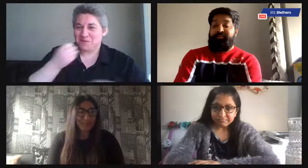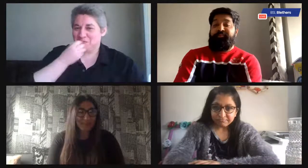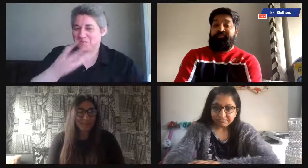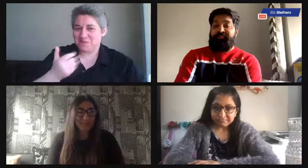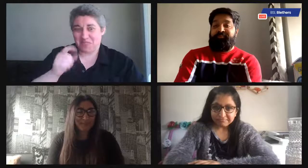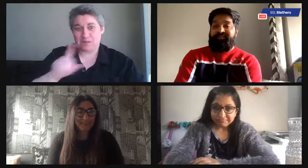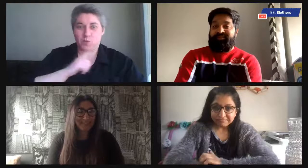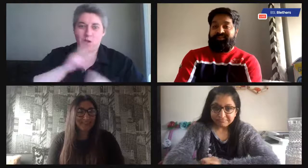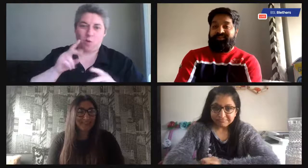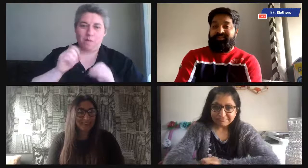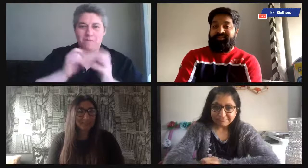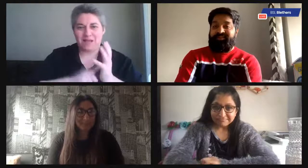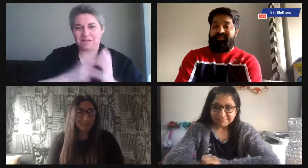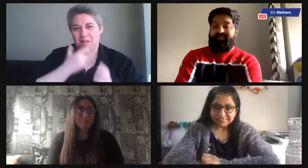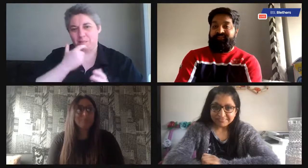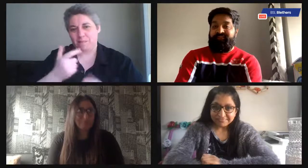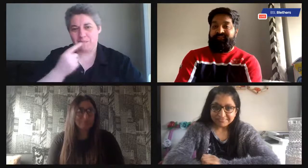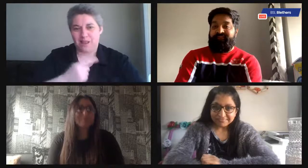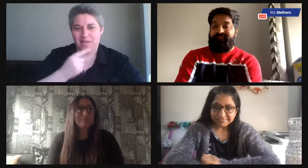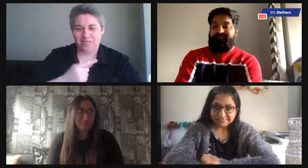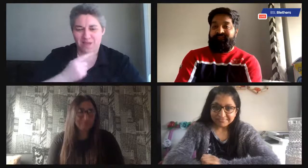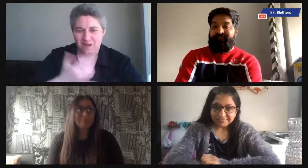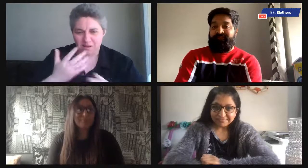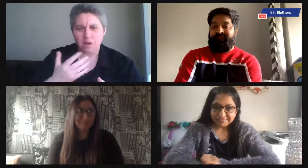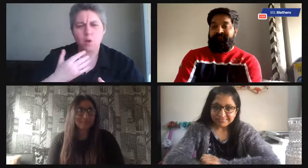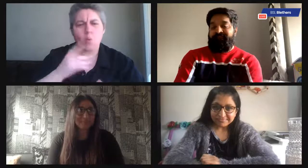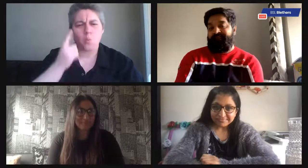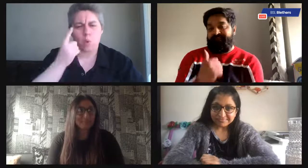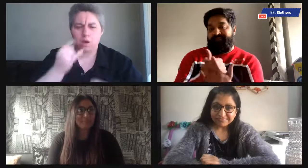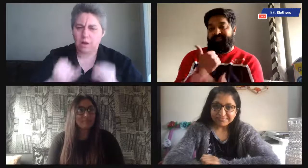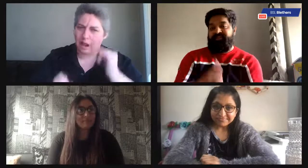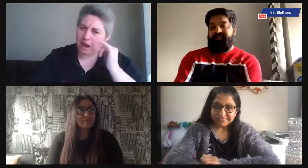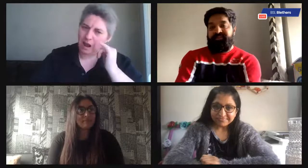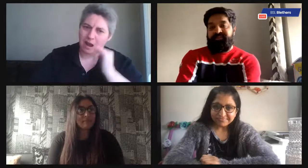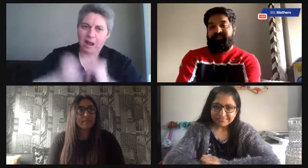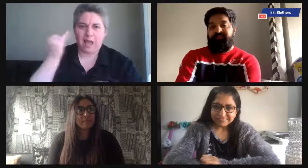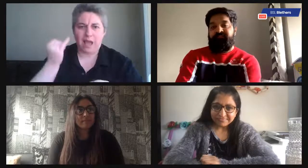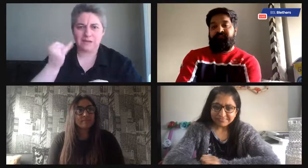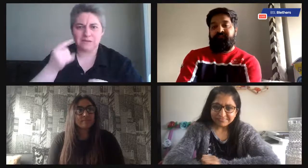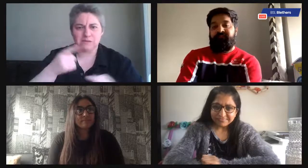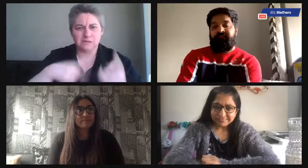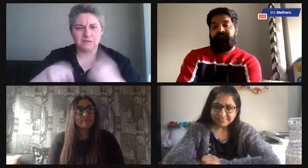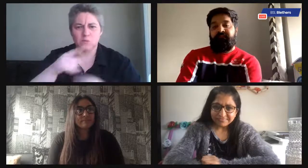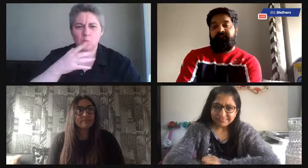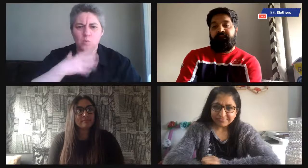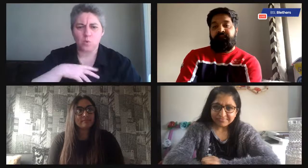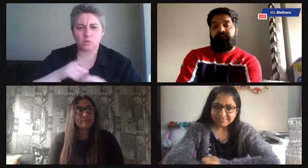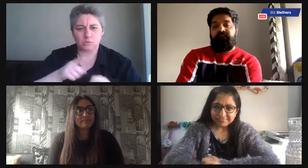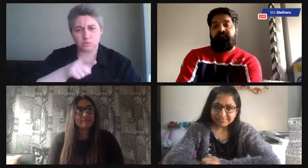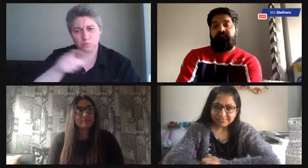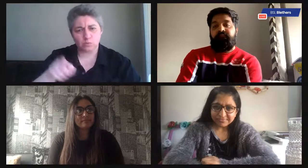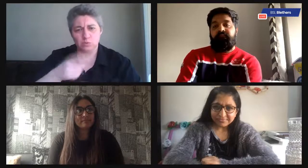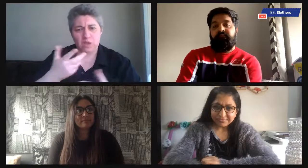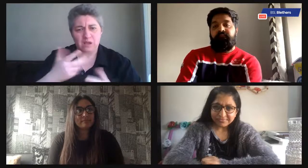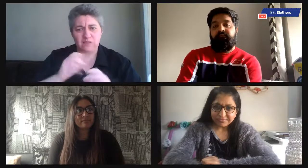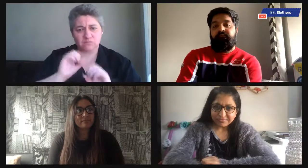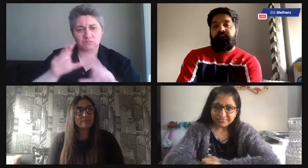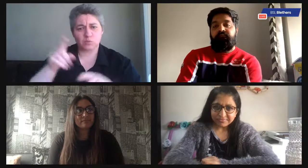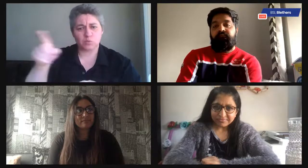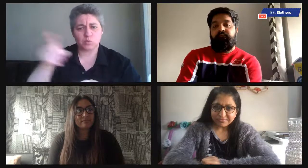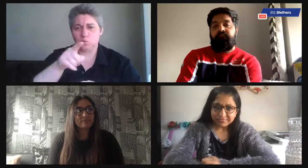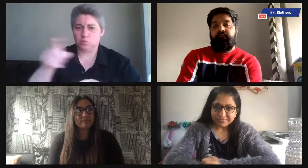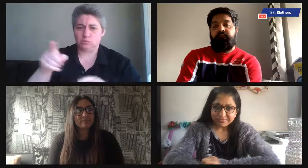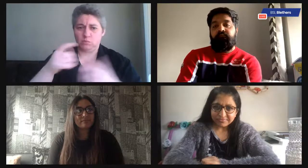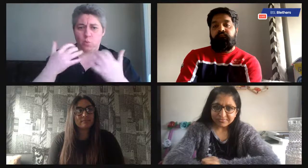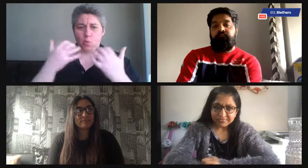an hour? I cannot believe it's been an hour. I know we've only had 1 hour. This is what BSL Blethers about. It just